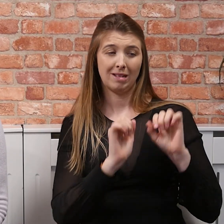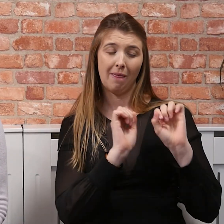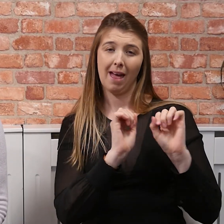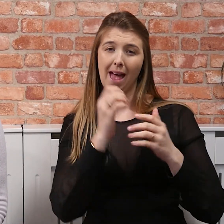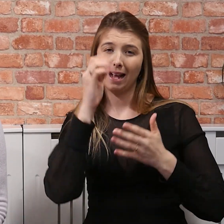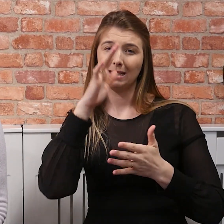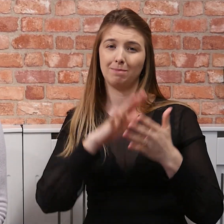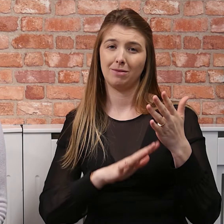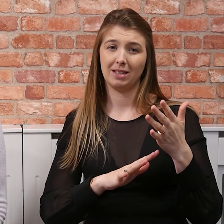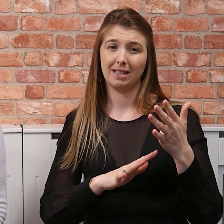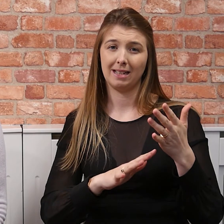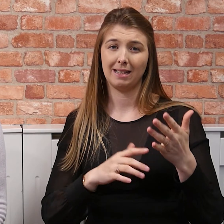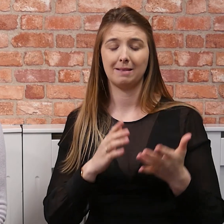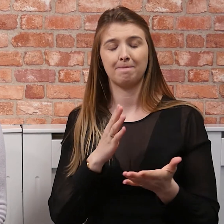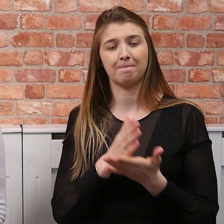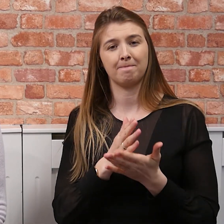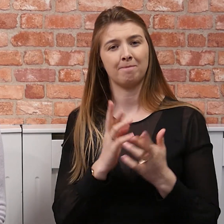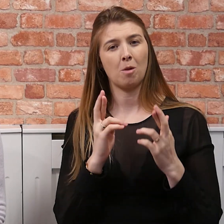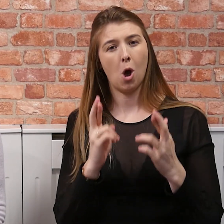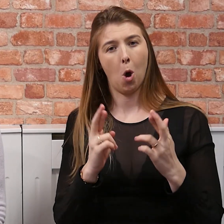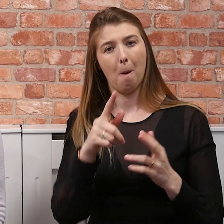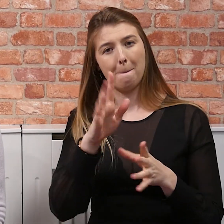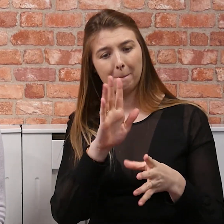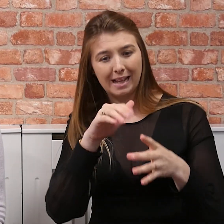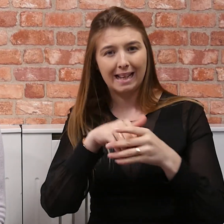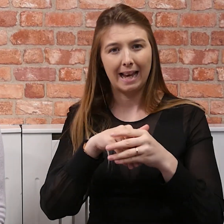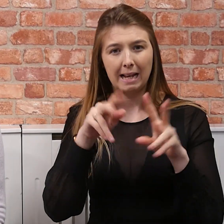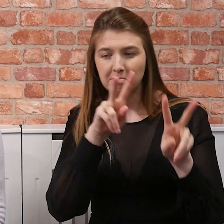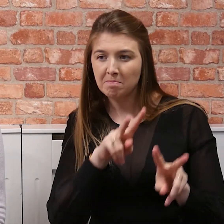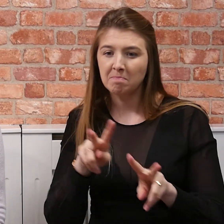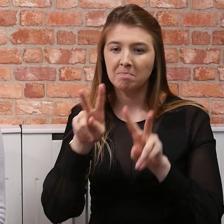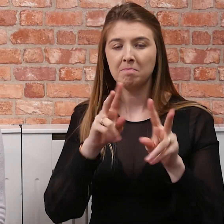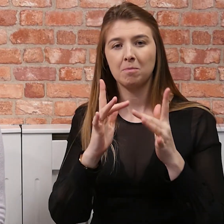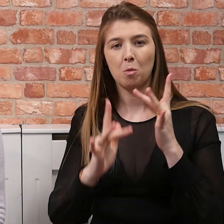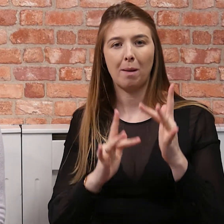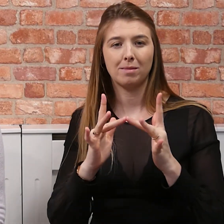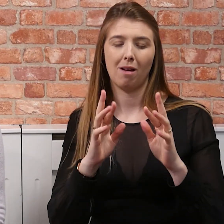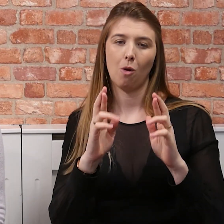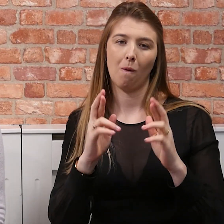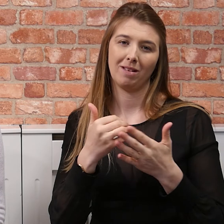I do hope that you'll take a look around and that you find it helpful.